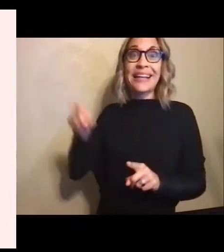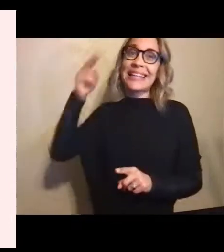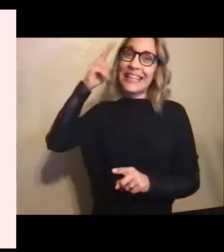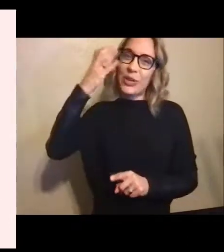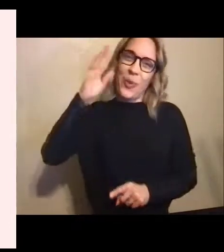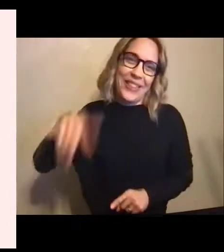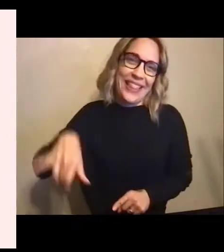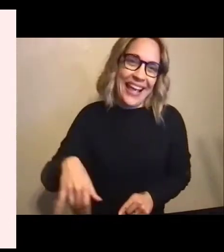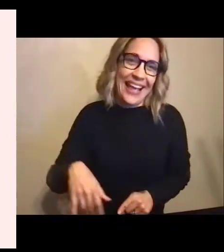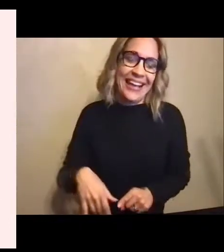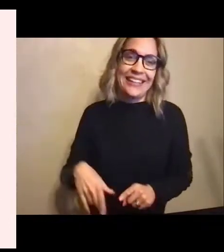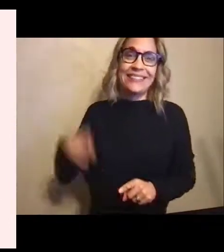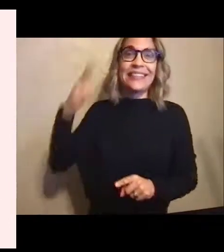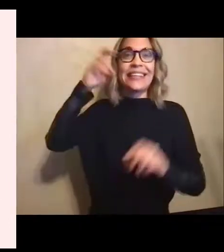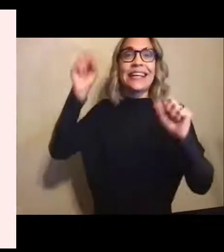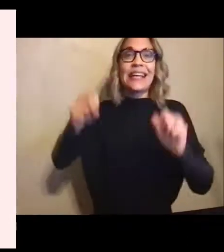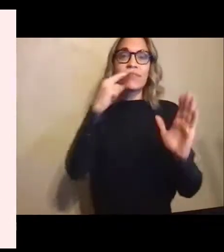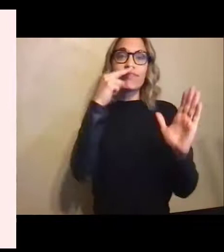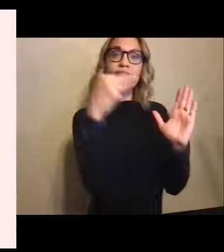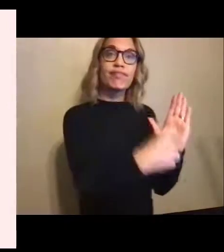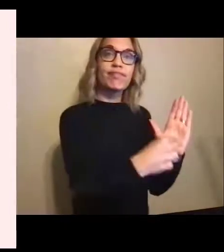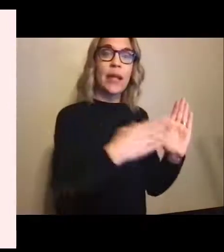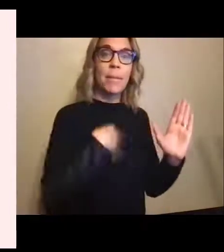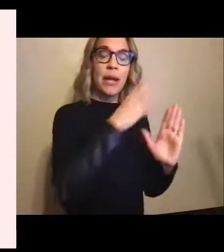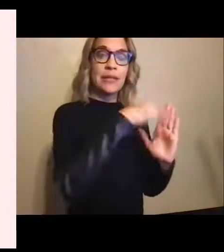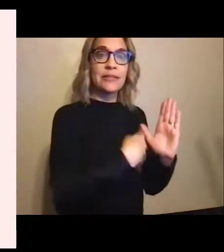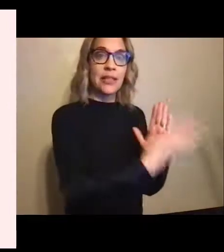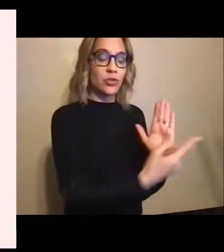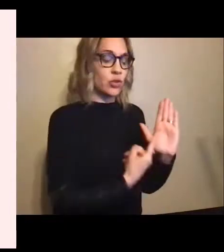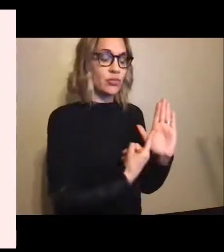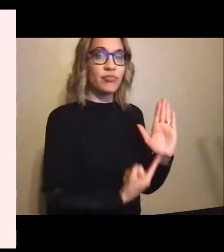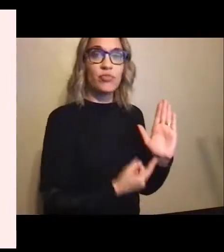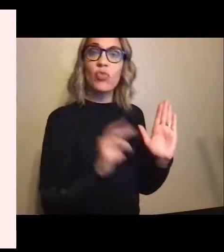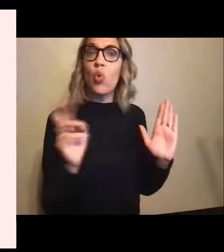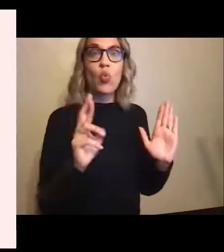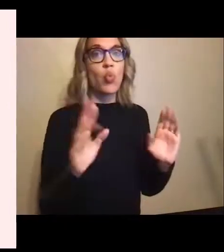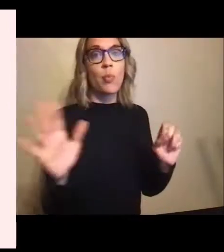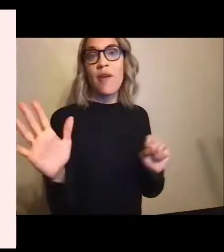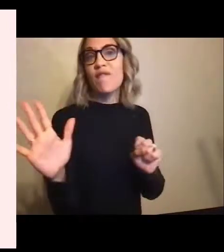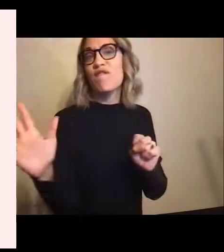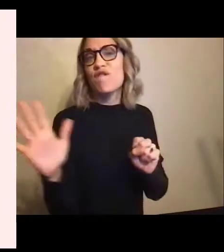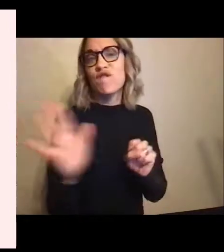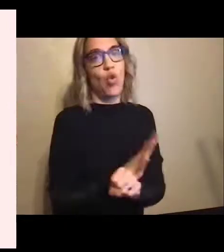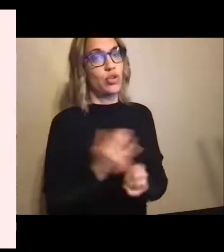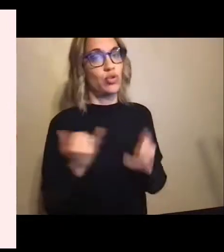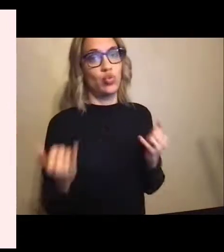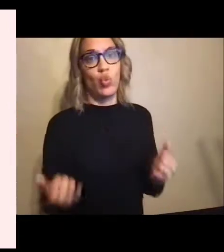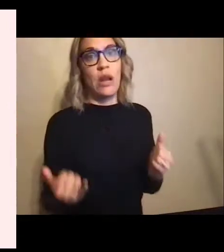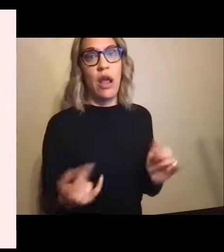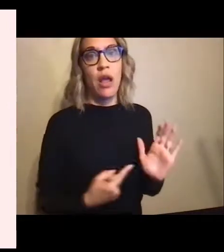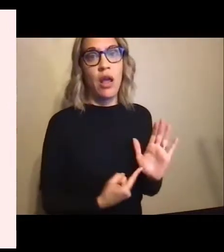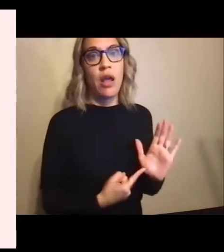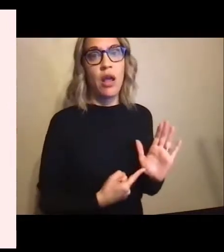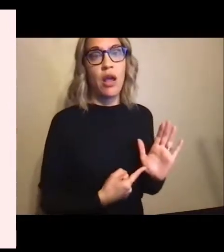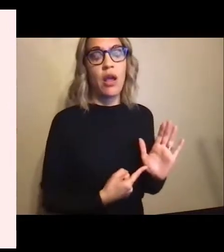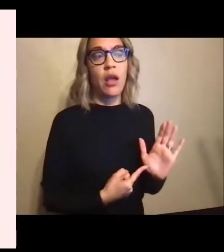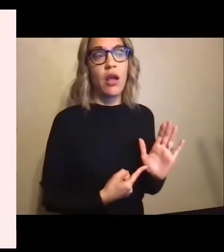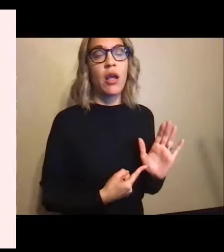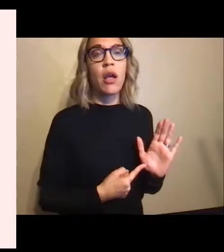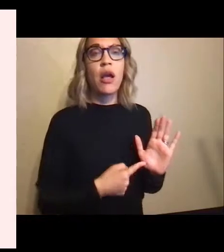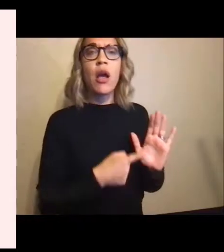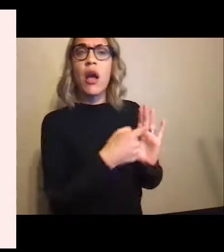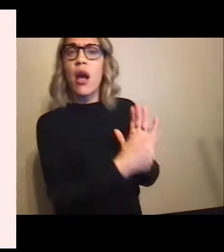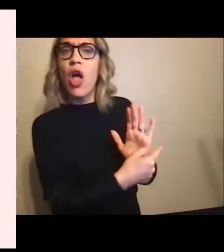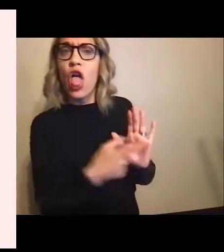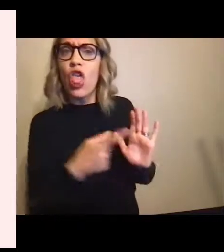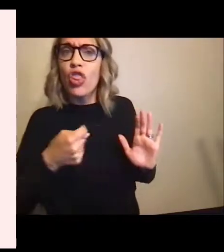can. But he knows that. And he can look at my schedule and say, oh, Rosemary's actually fully booked today and she won't